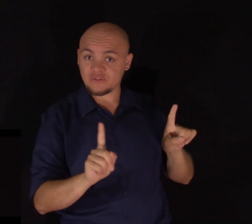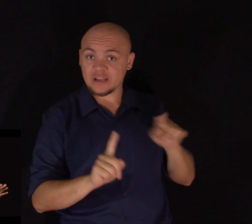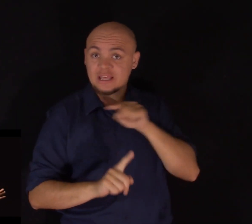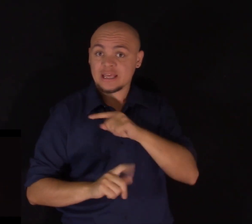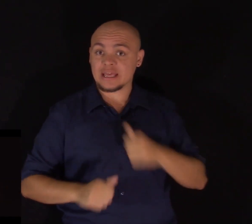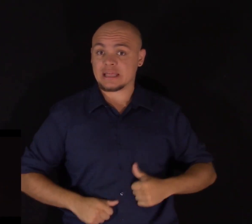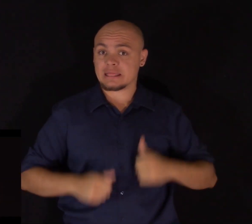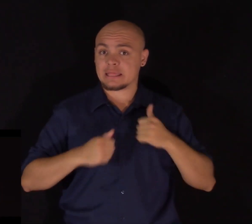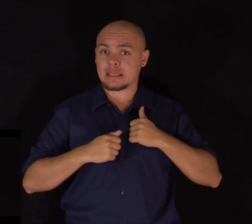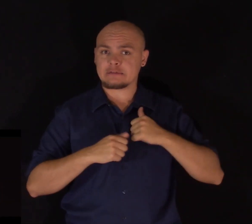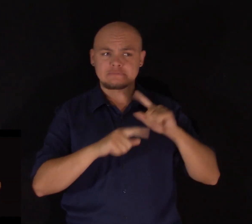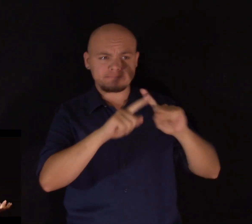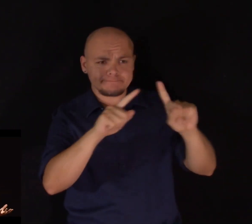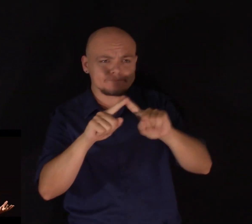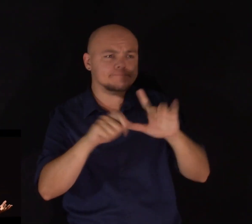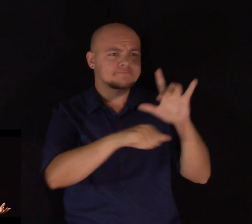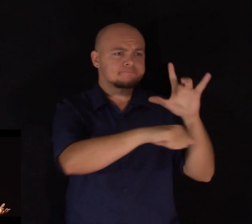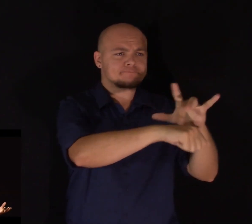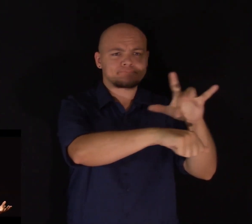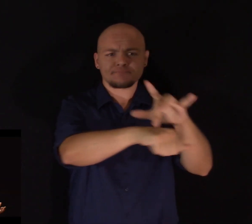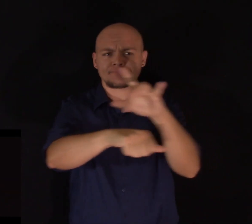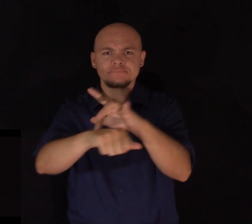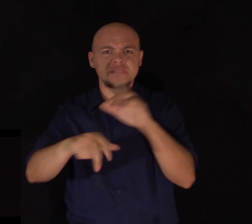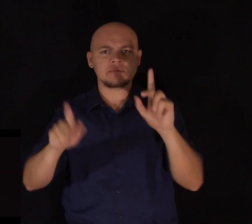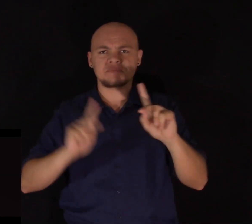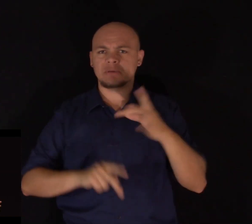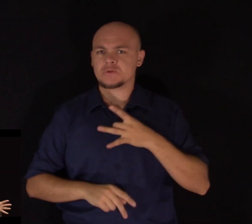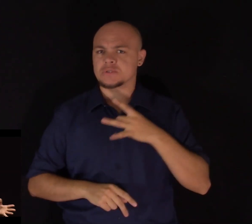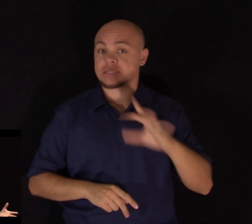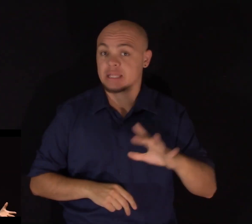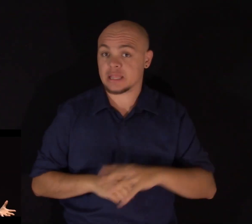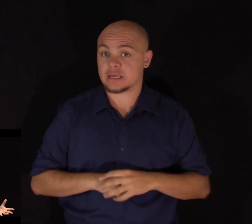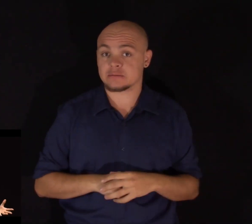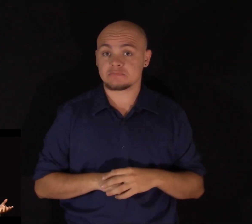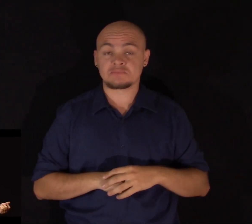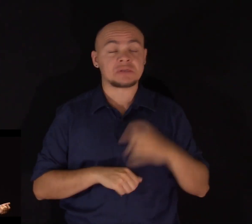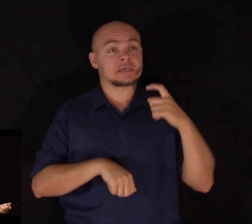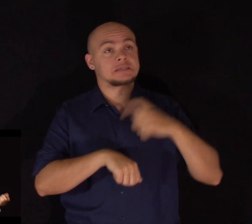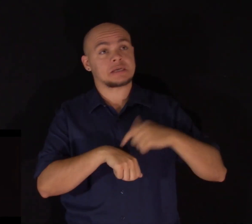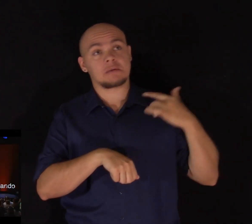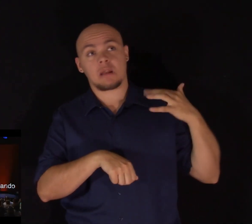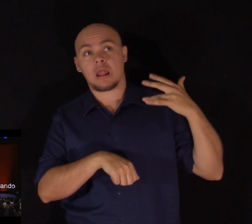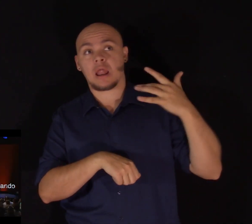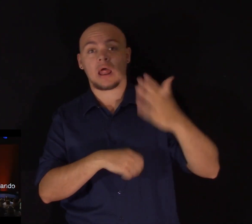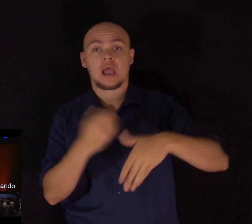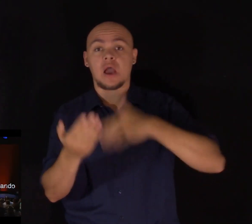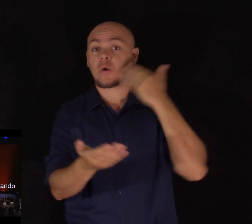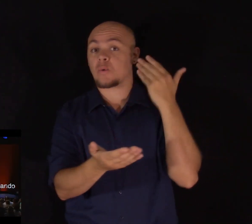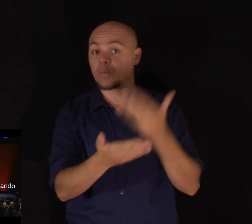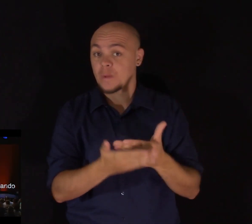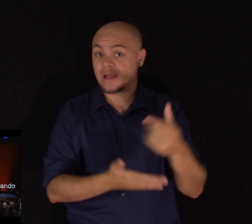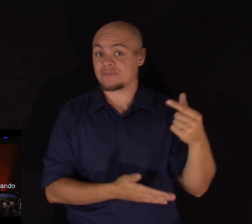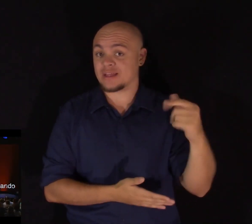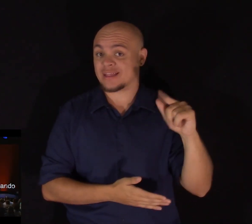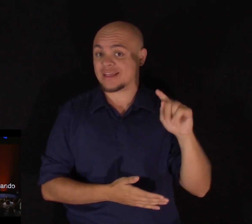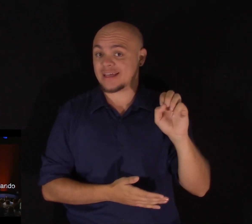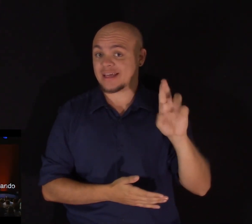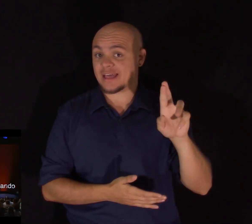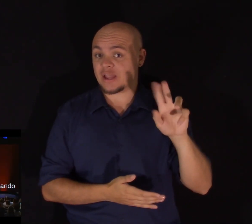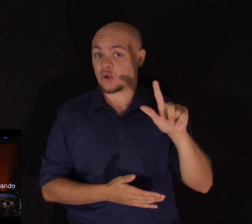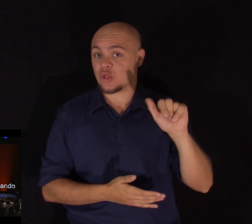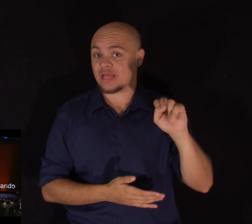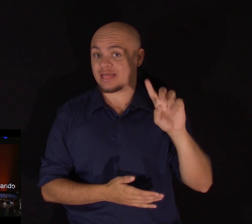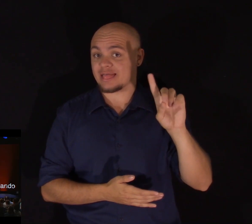in a bunch of different places with people he didn't like very much, and somehow after much ado about nothing, he landed at Gatorland to live out his